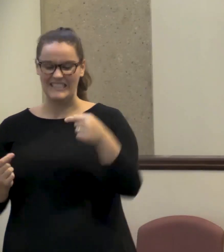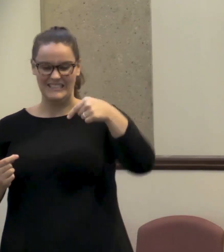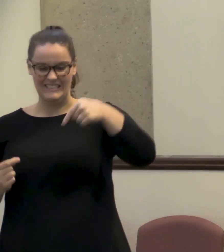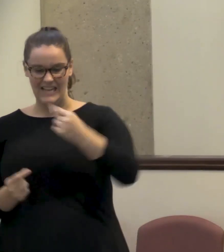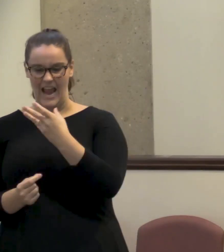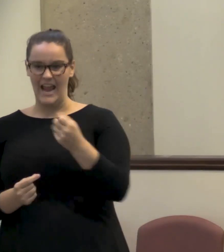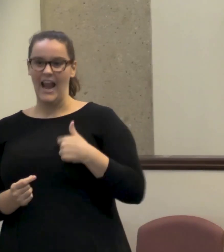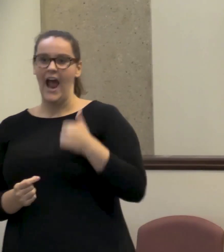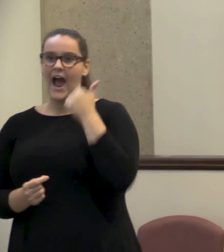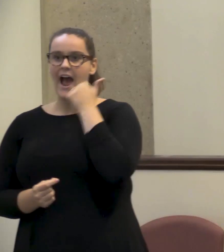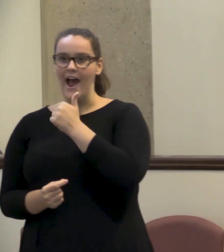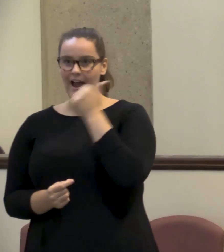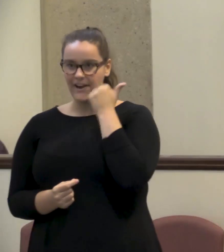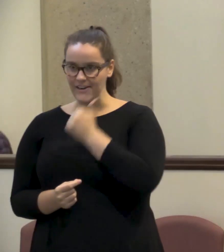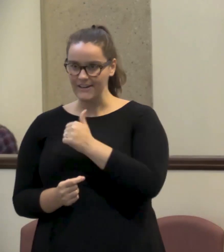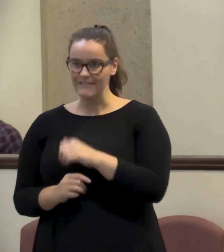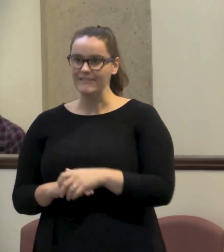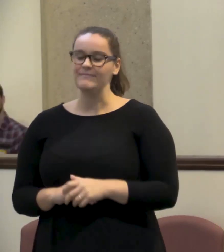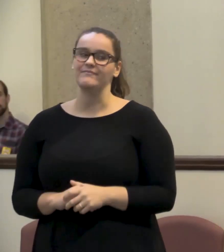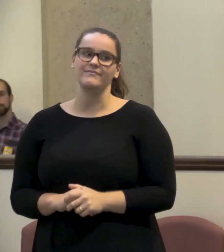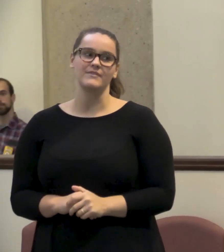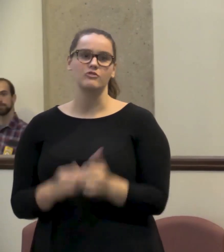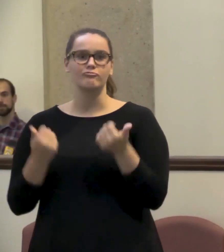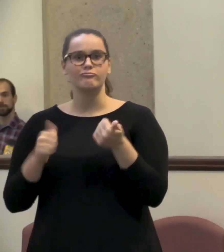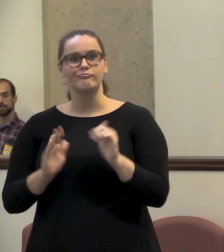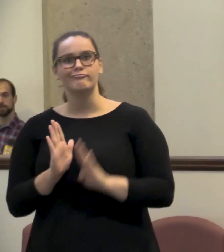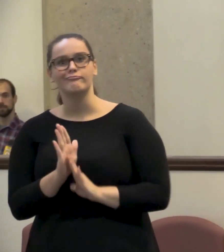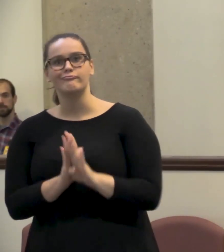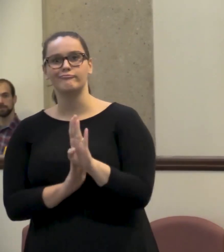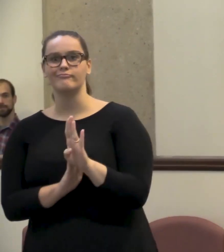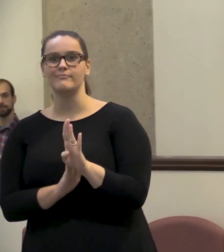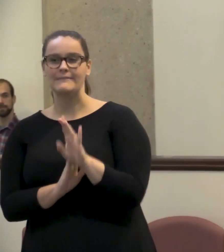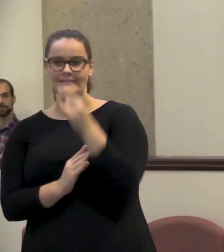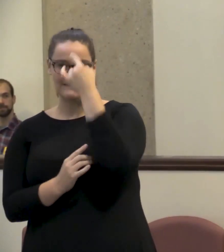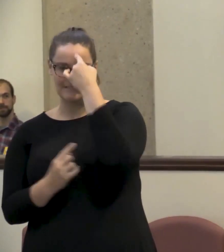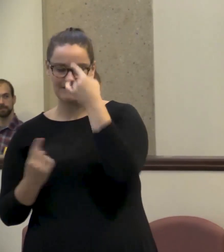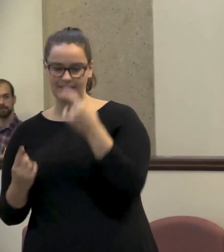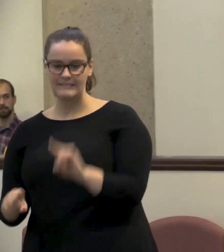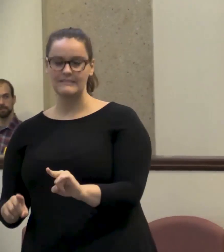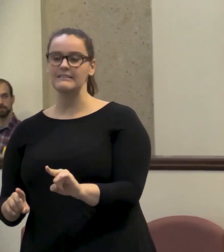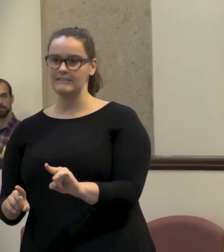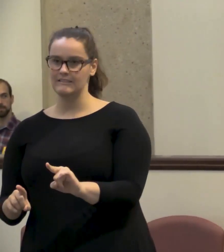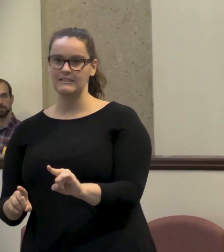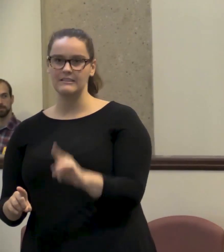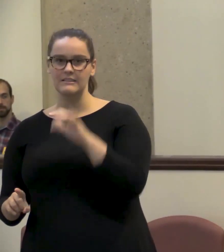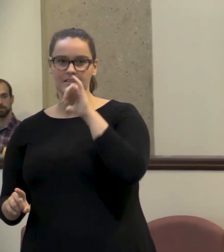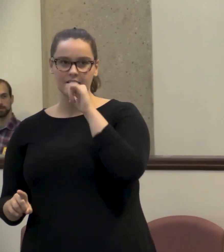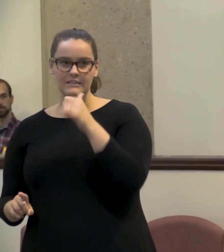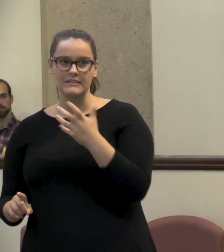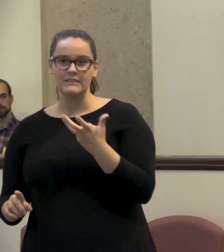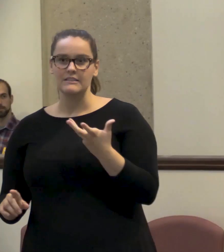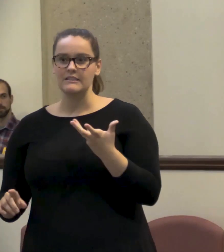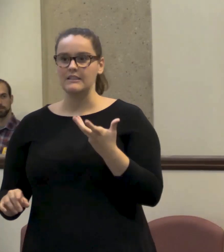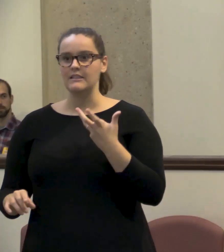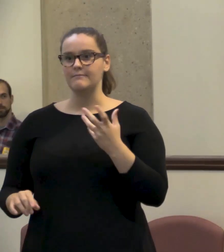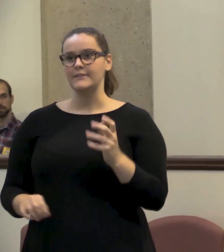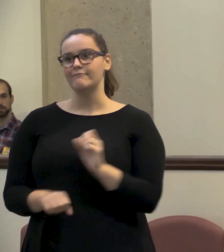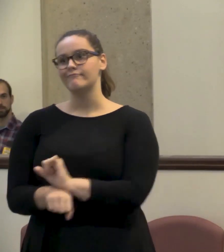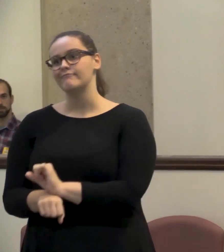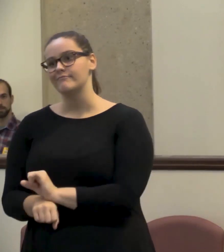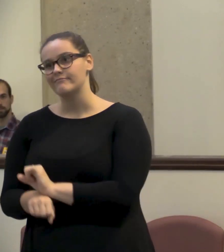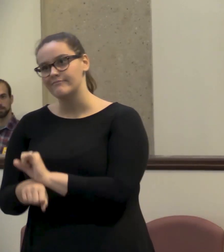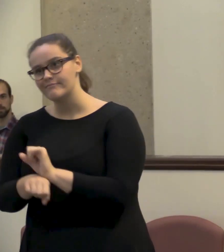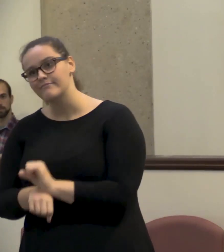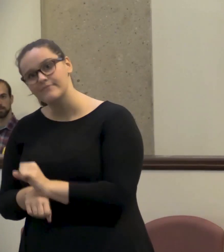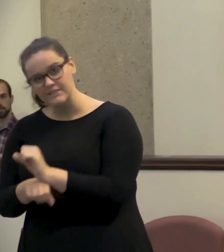day. Trying to develop a consensus to break from the carbon barons and the fossil fuel